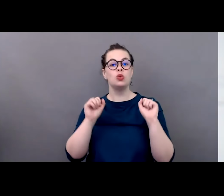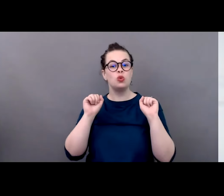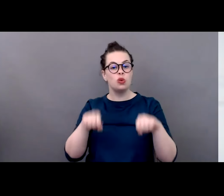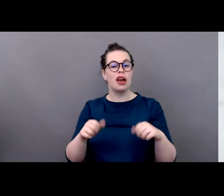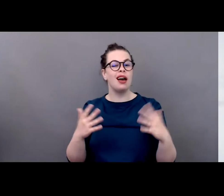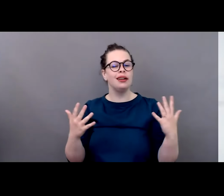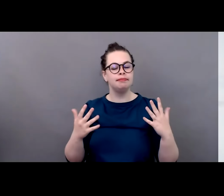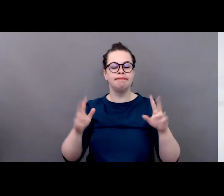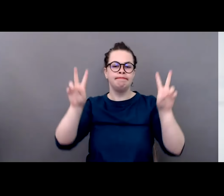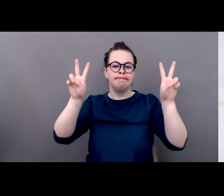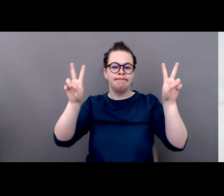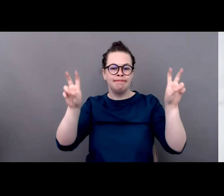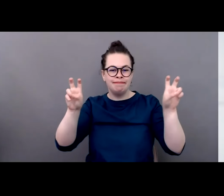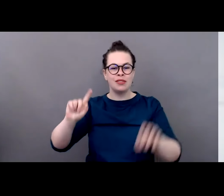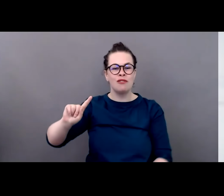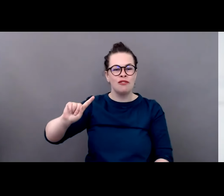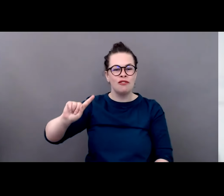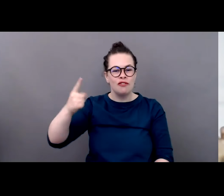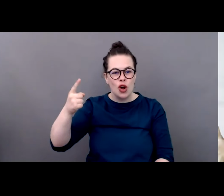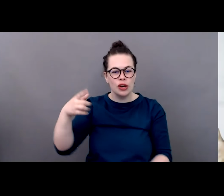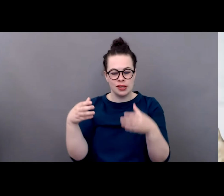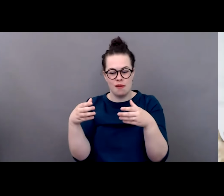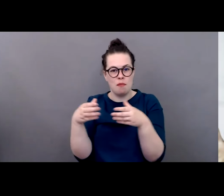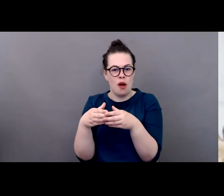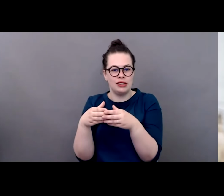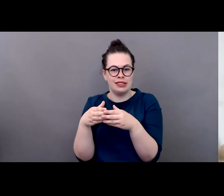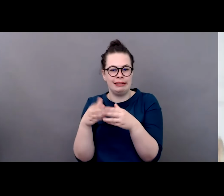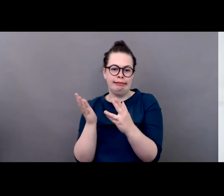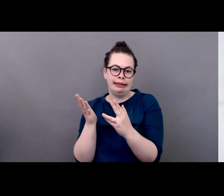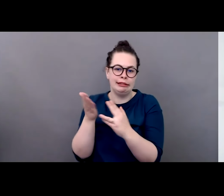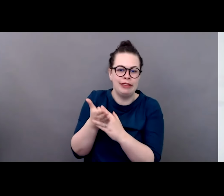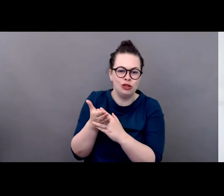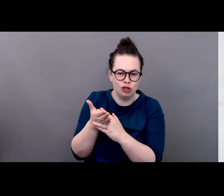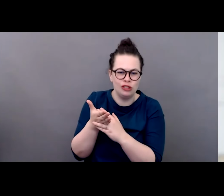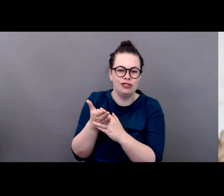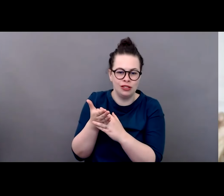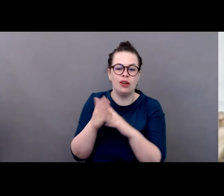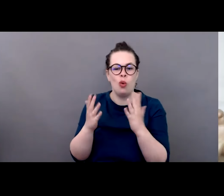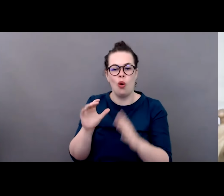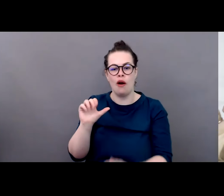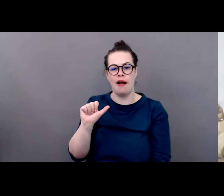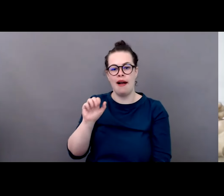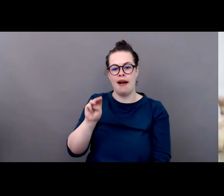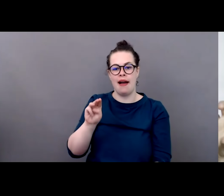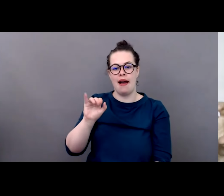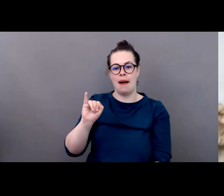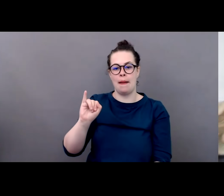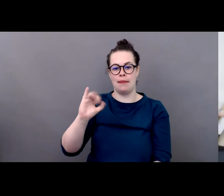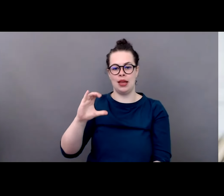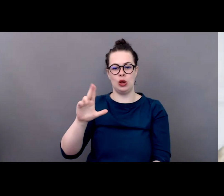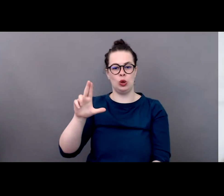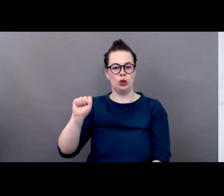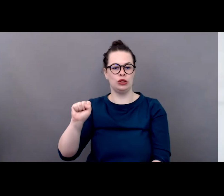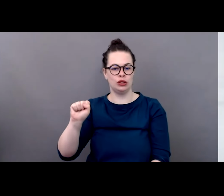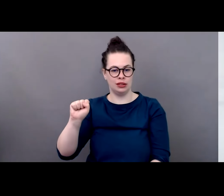intervention, or an amicus brief. An amicus brief or a third-party intervention is submitted by somebody who is not